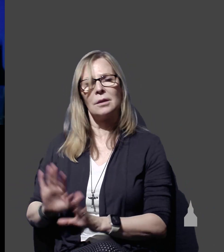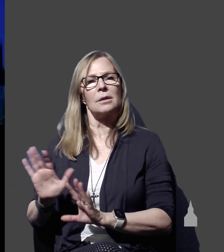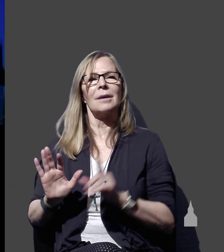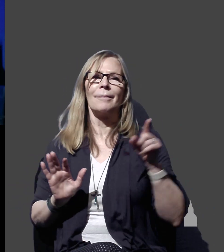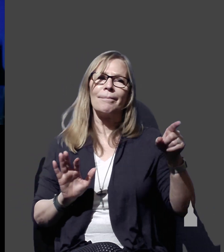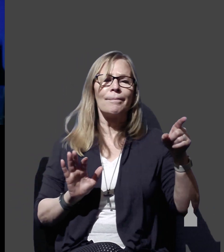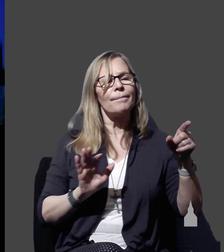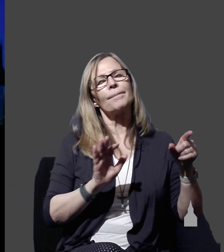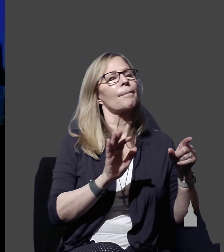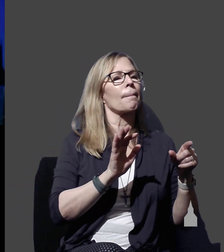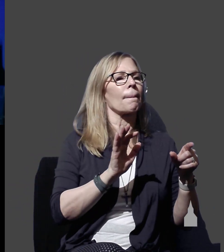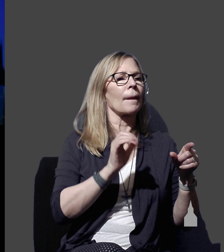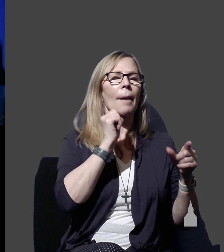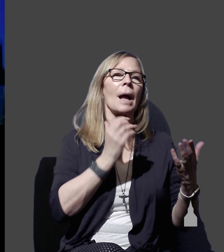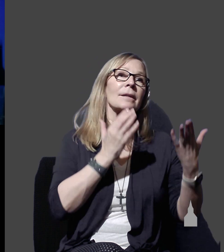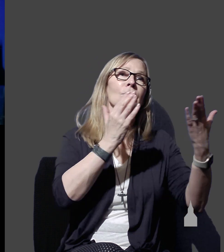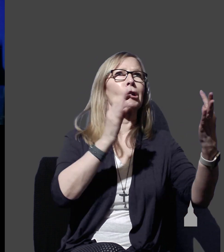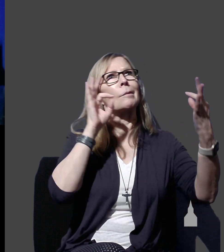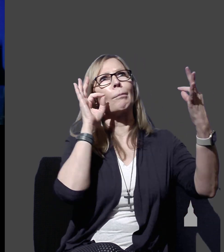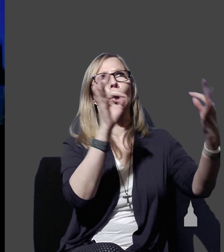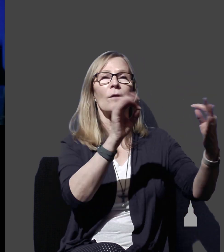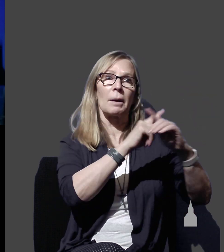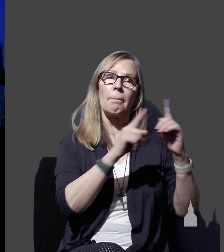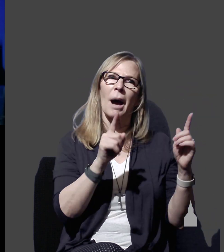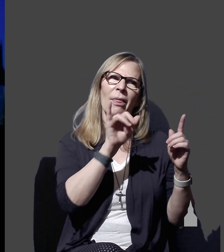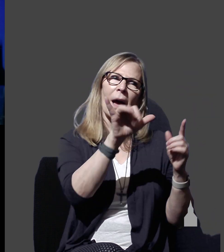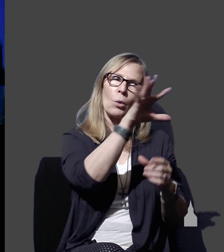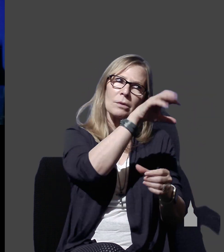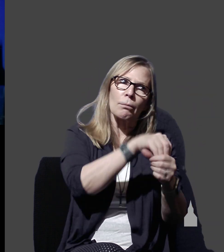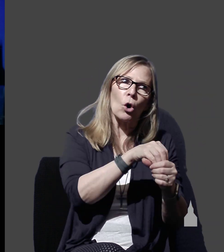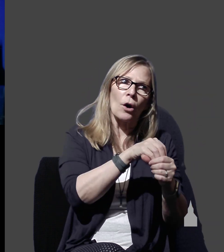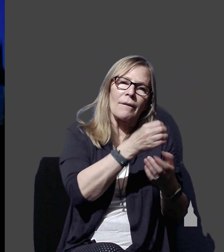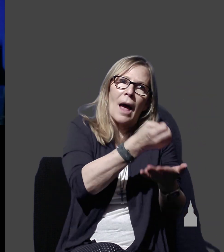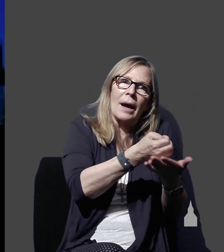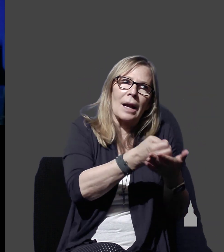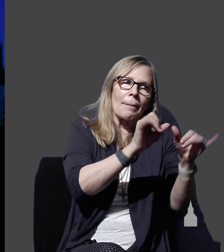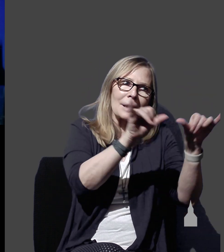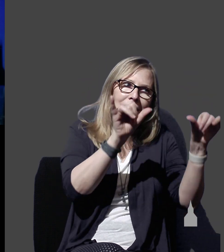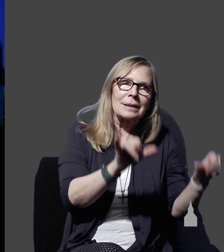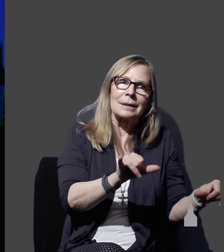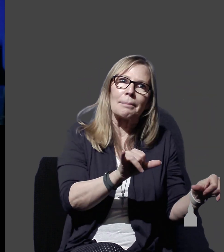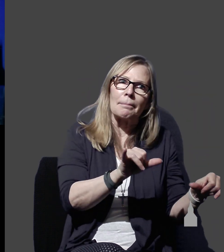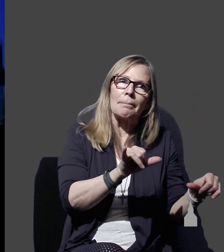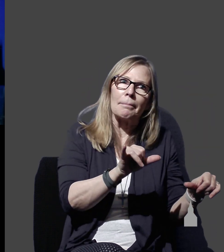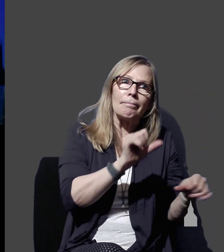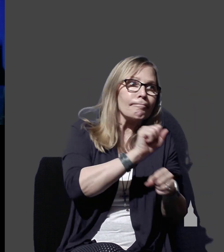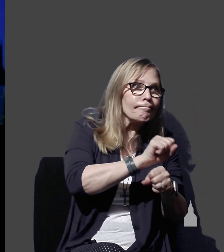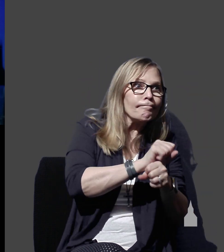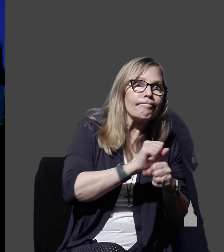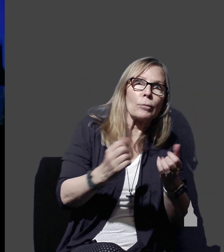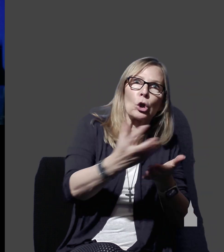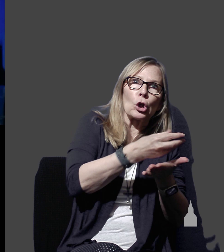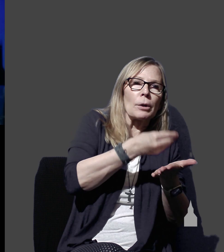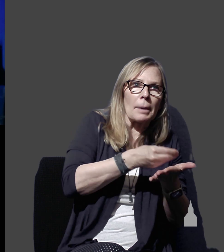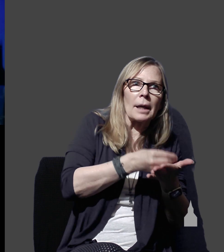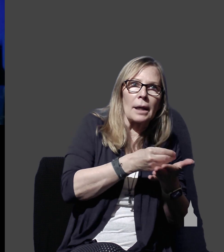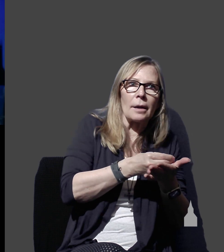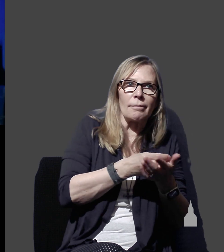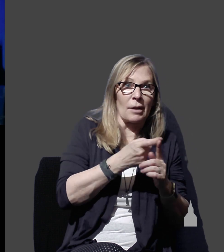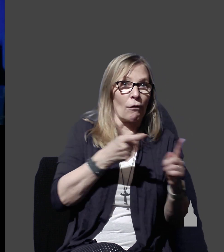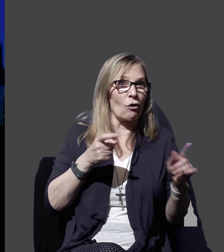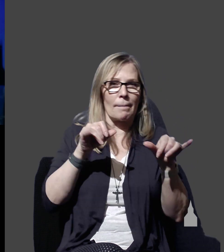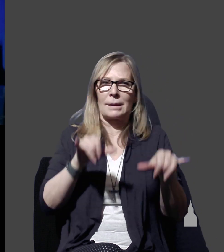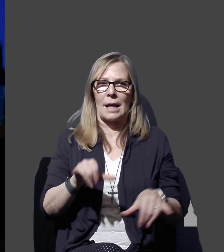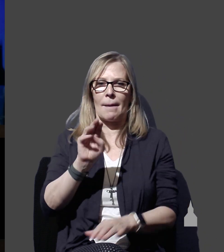a fantasy or a good thing, but it was a part of the economic system and the labor market. Again, from the same MIT